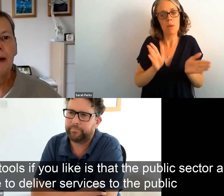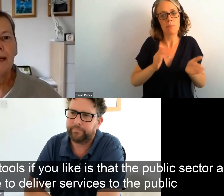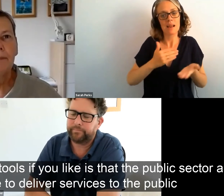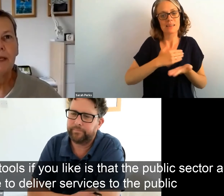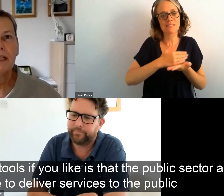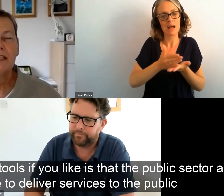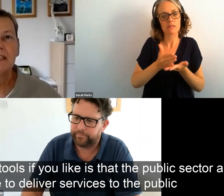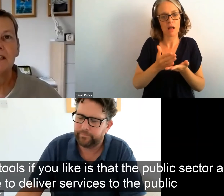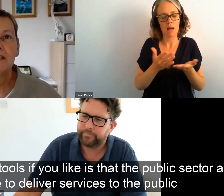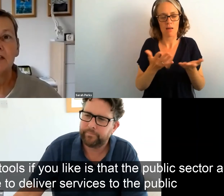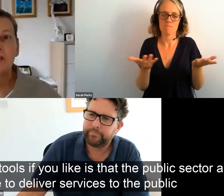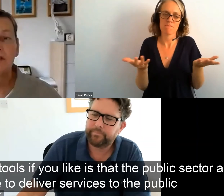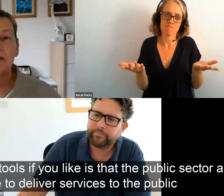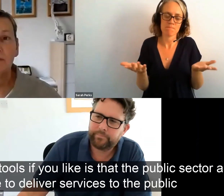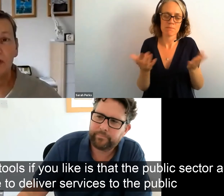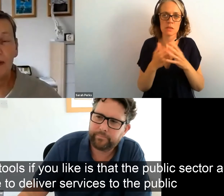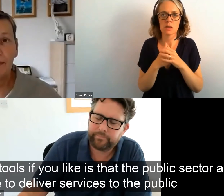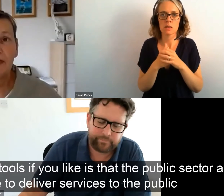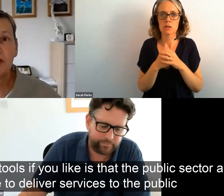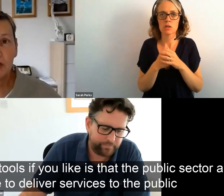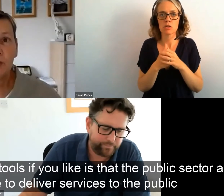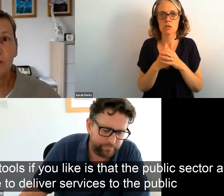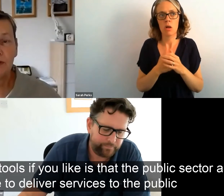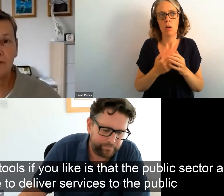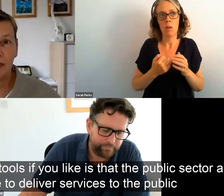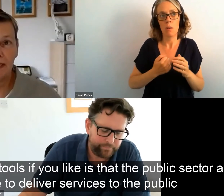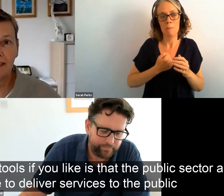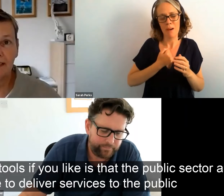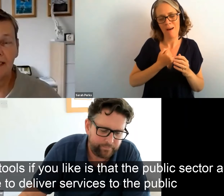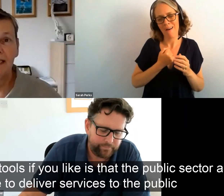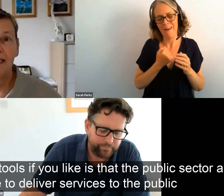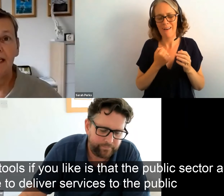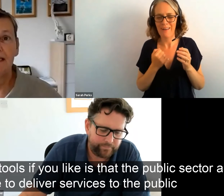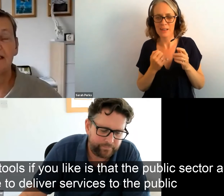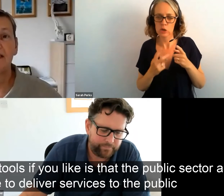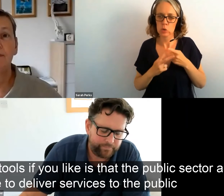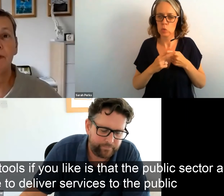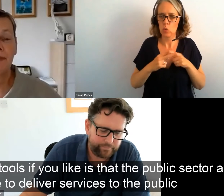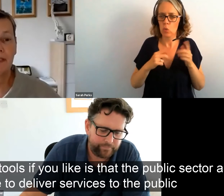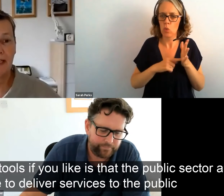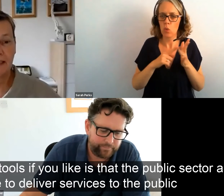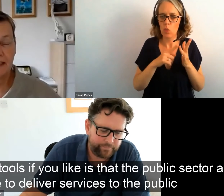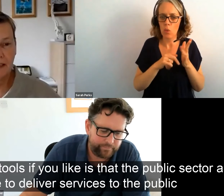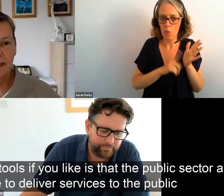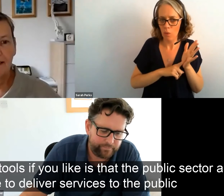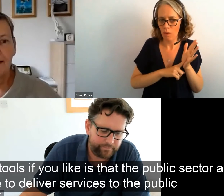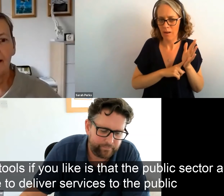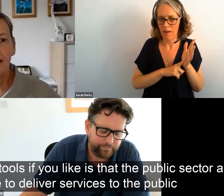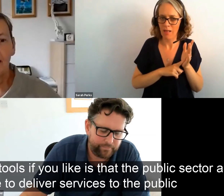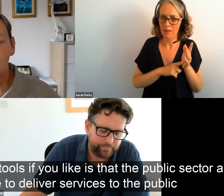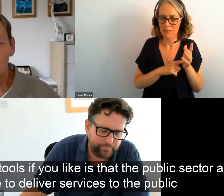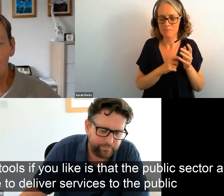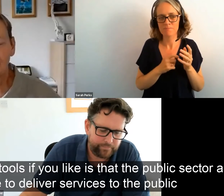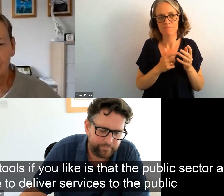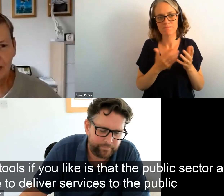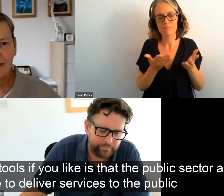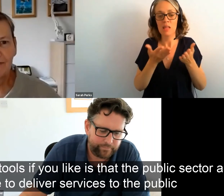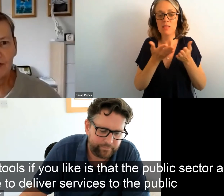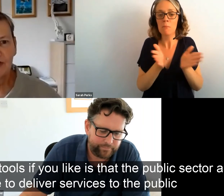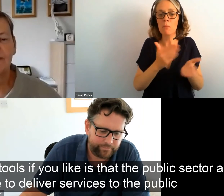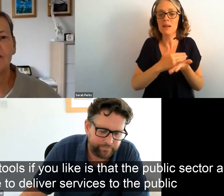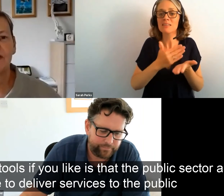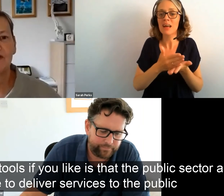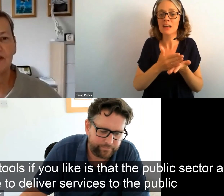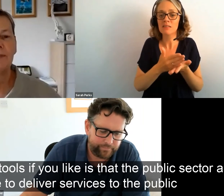So one of my biggest tools, if you like, is that the public sector are there to